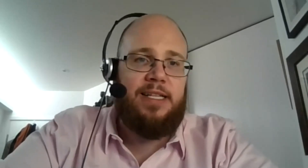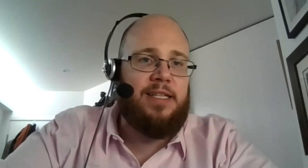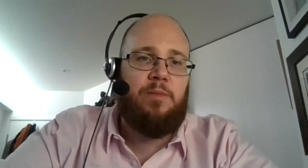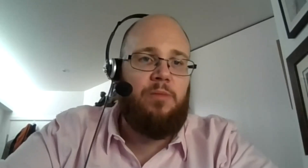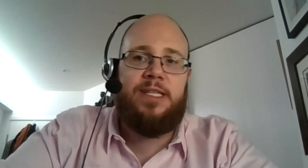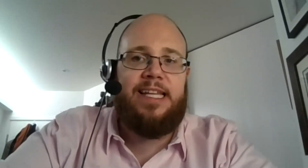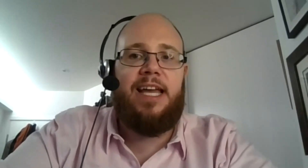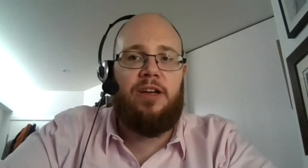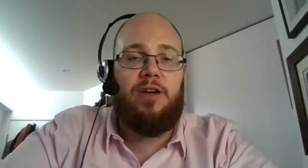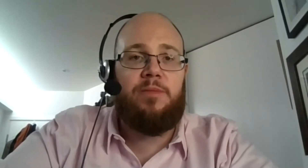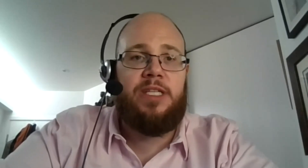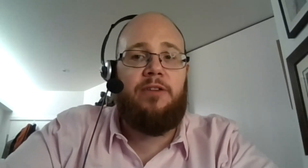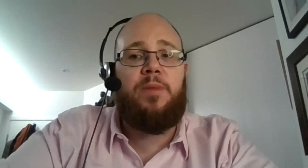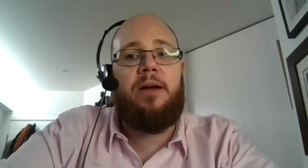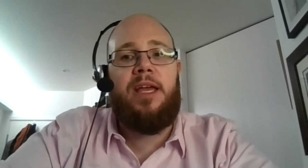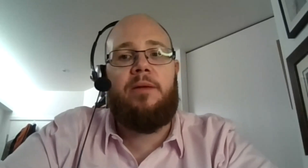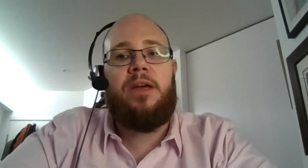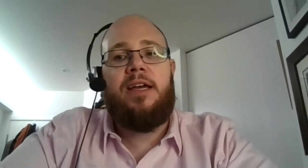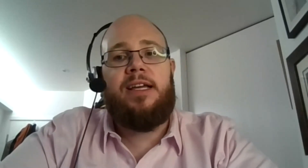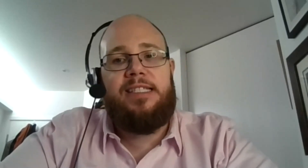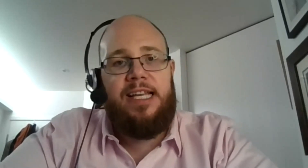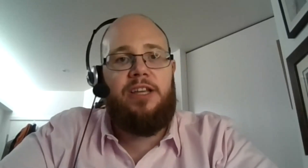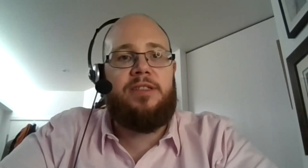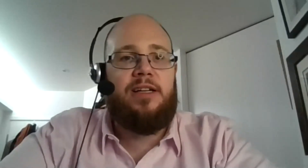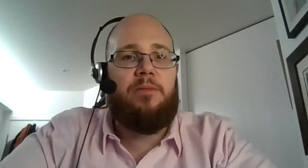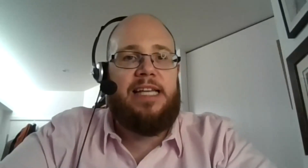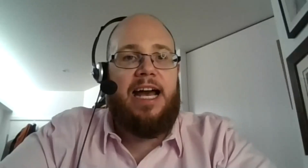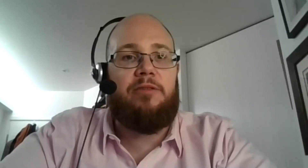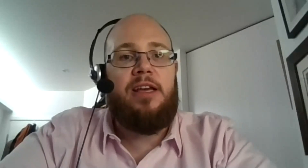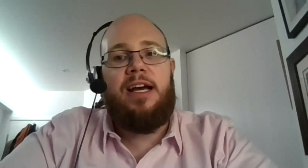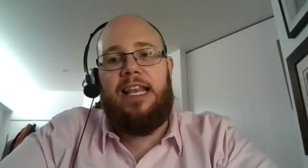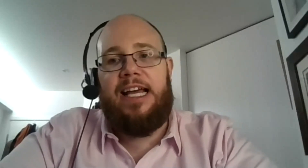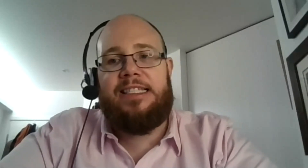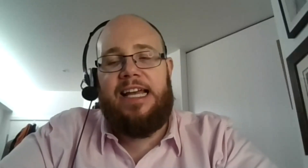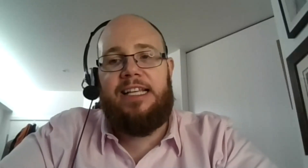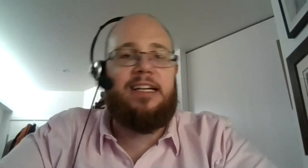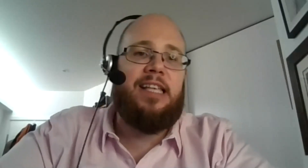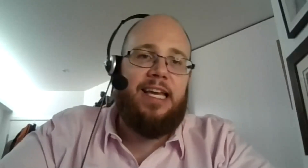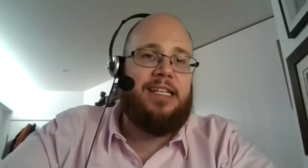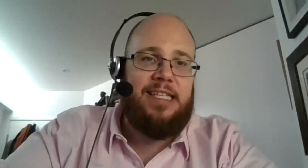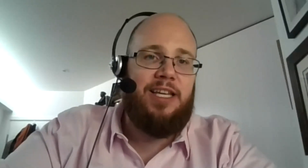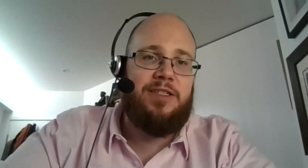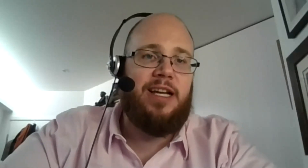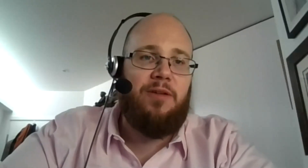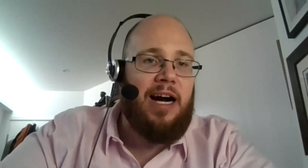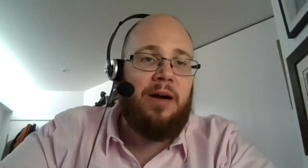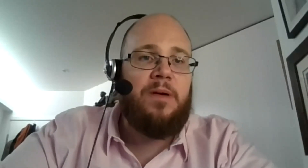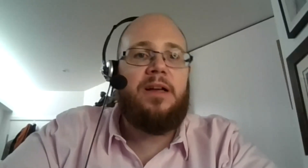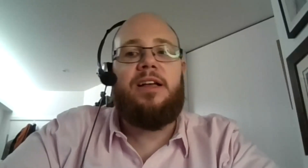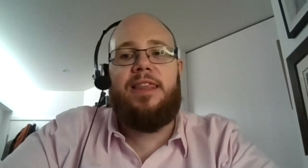doesn't mean we stay in the group. So if Birmingham continues to come down and let's say Dudley continues to go up,